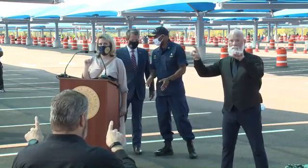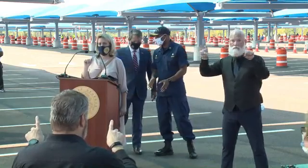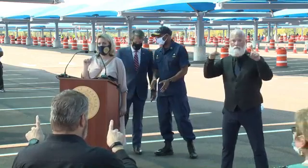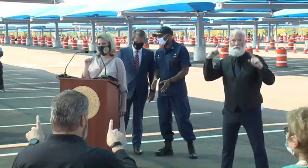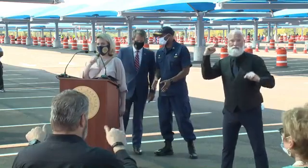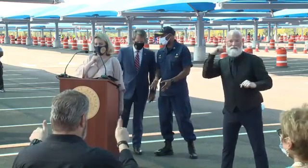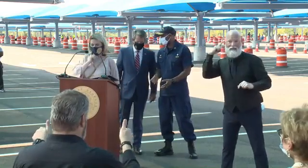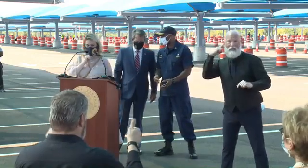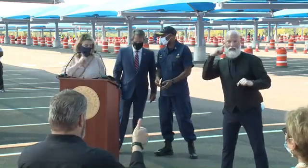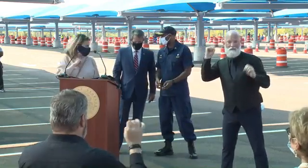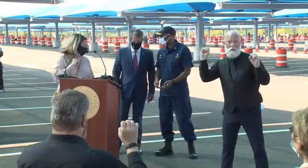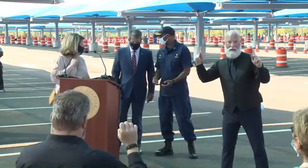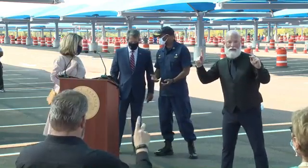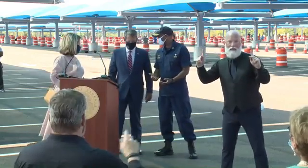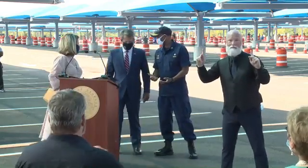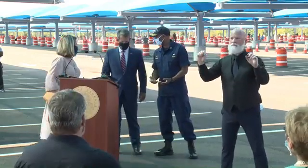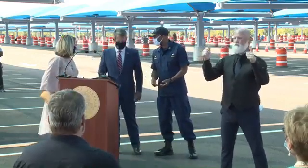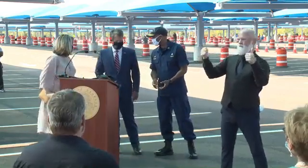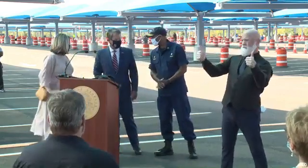Okay.